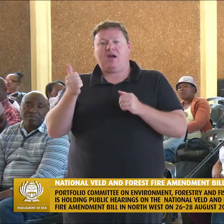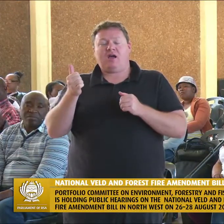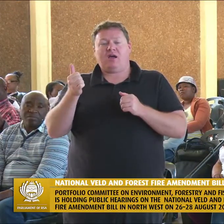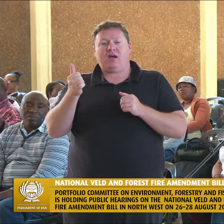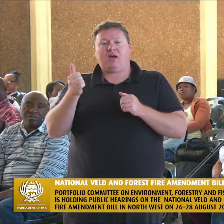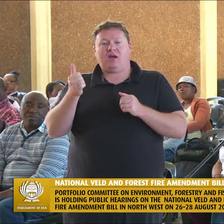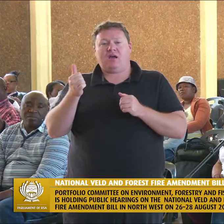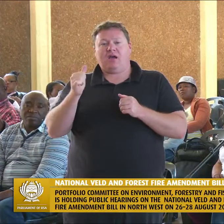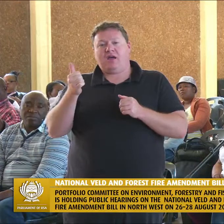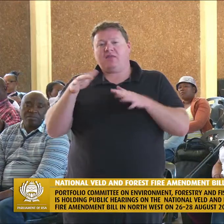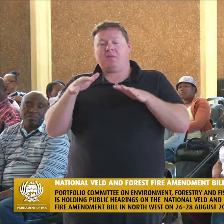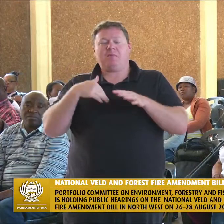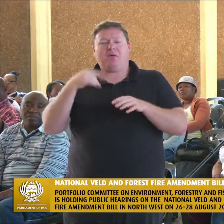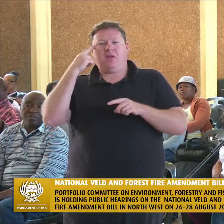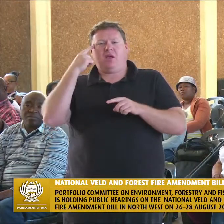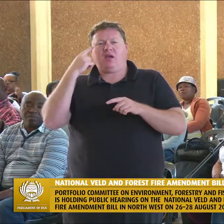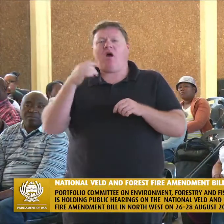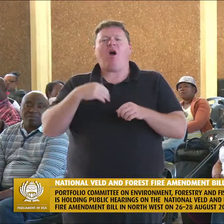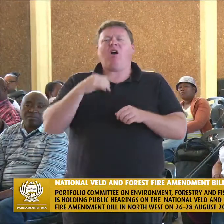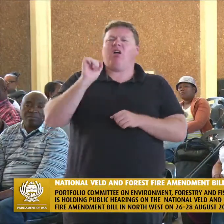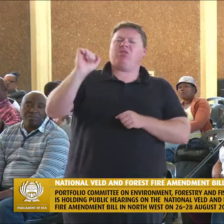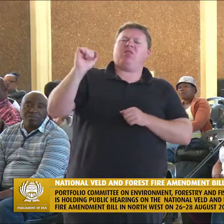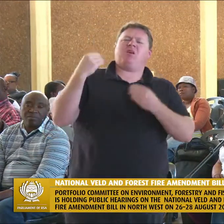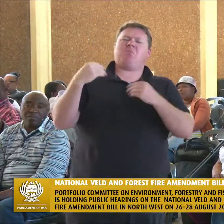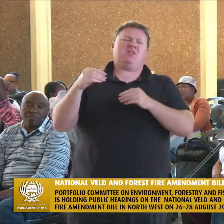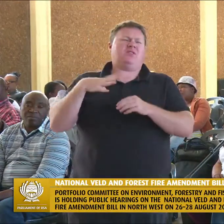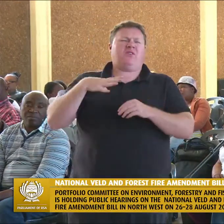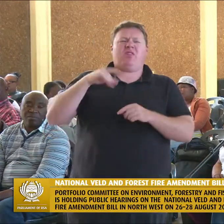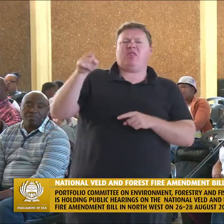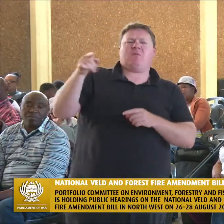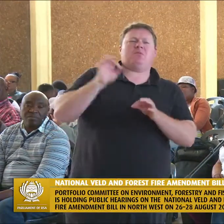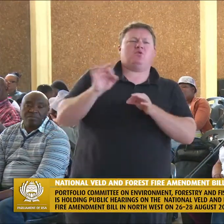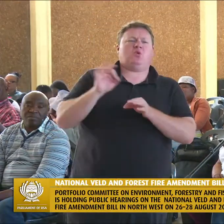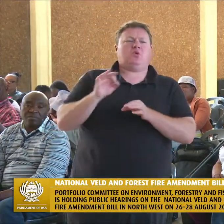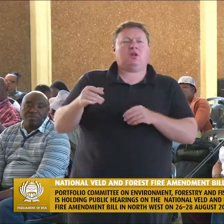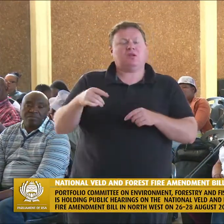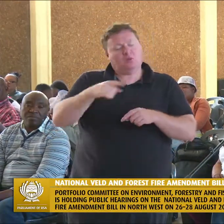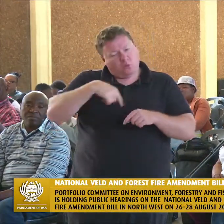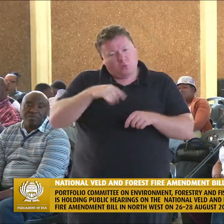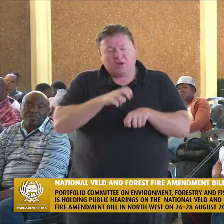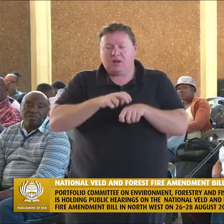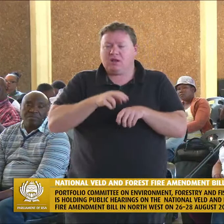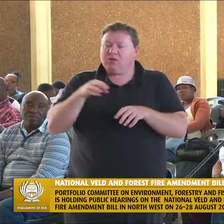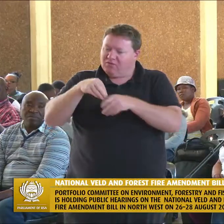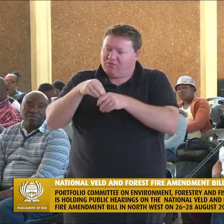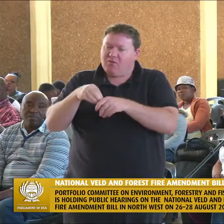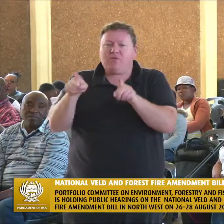business people who are staying there so if we get okay